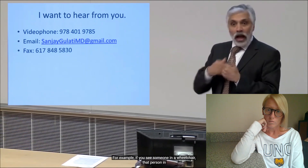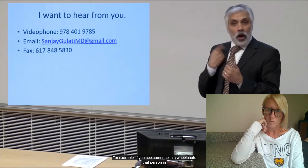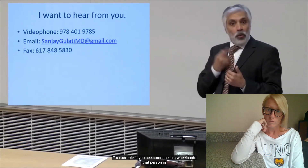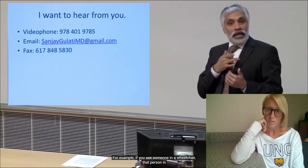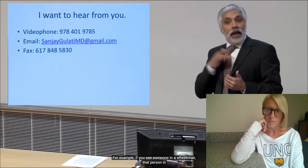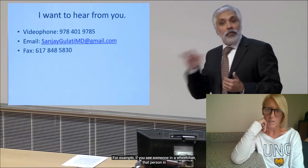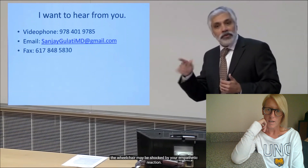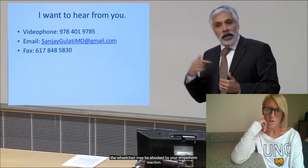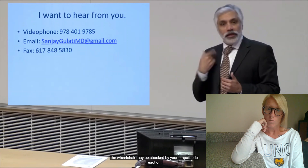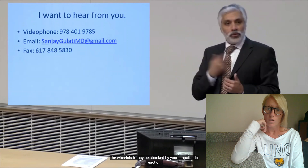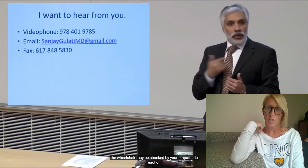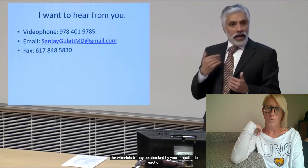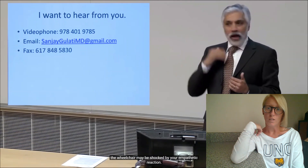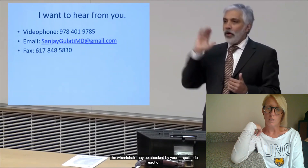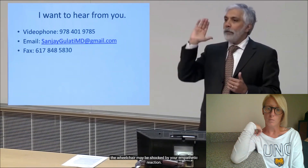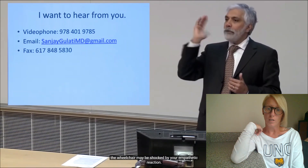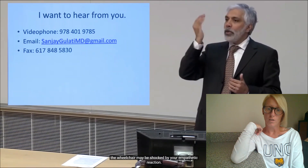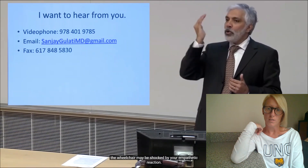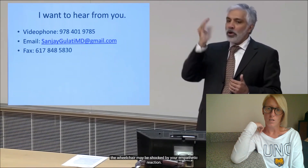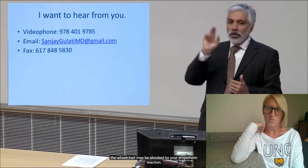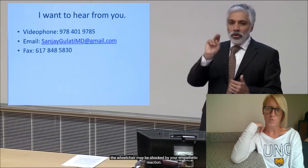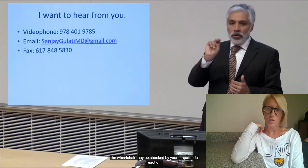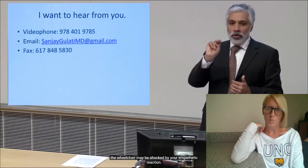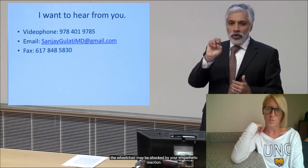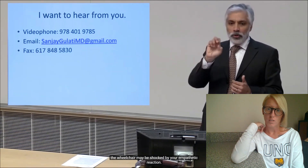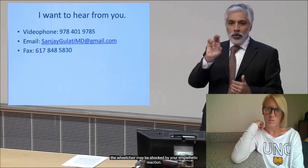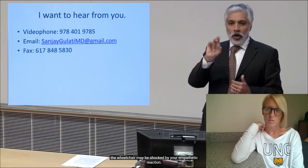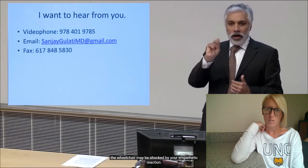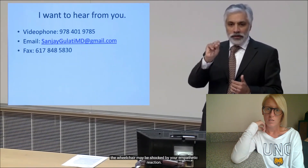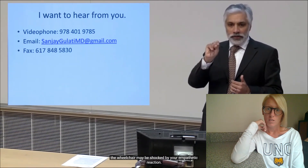normal. that person in the And now wheelchair may be you shocked compare by yourself your to that empathetic person. reaction.